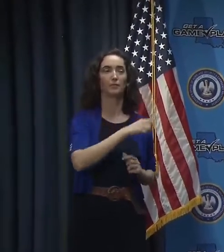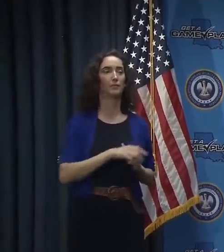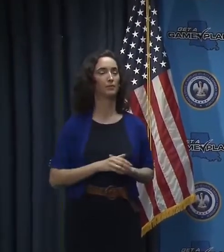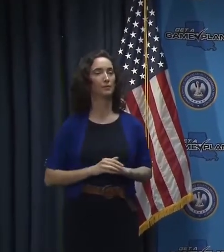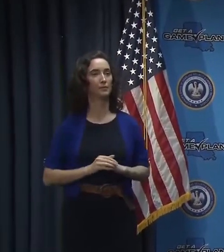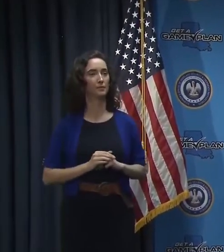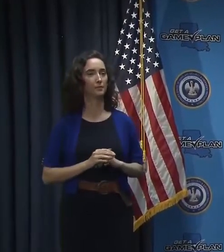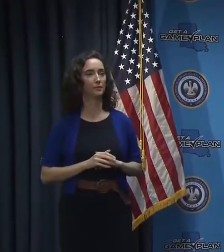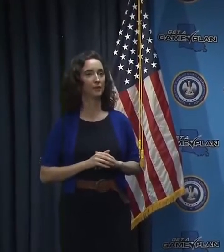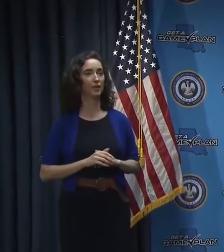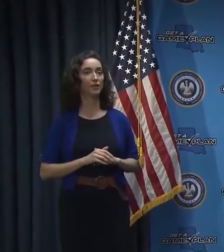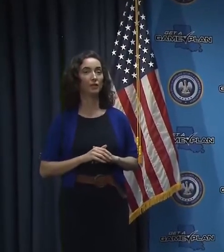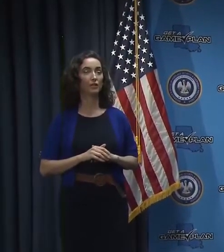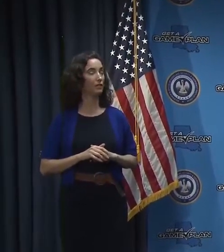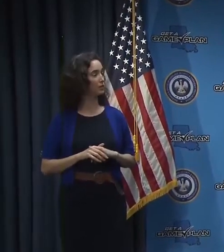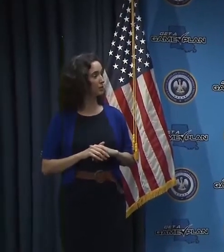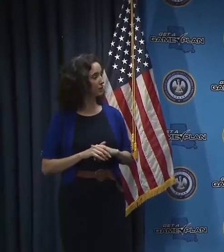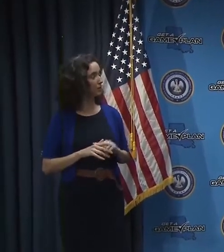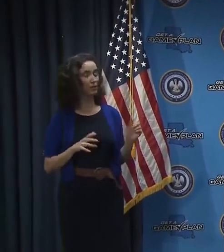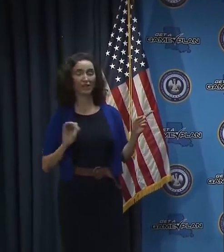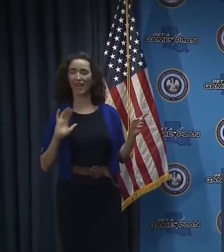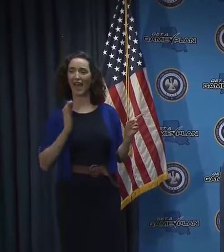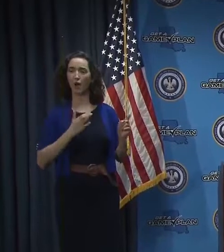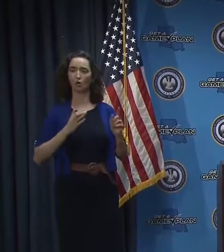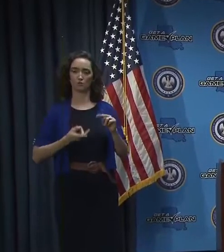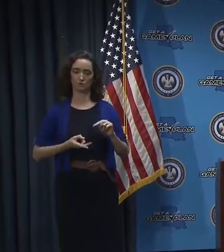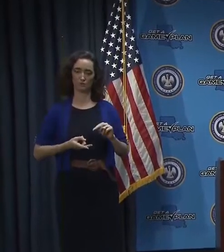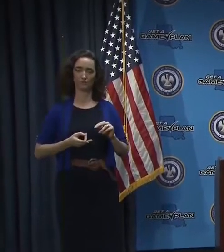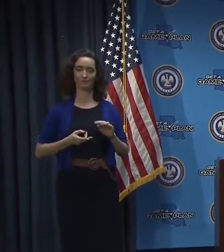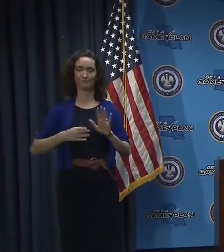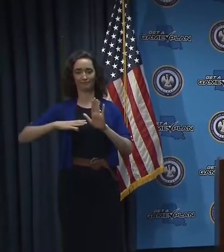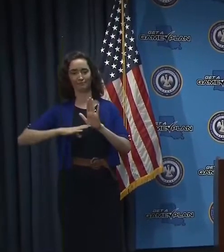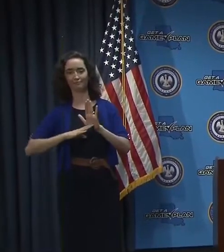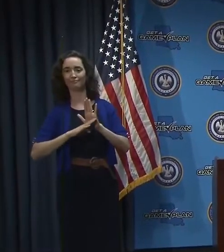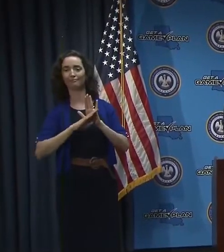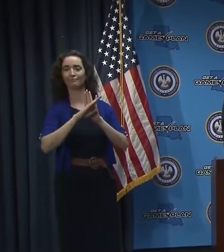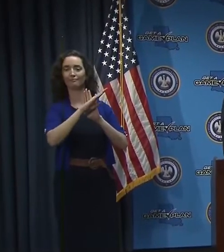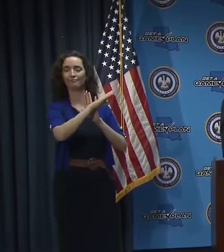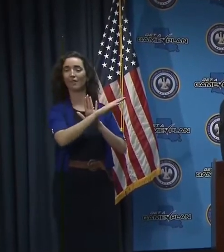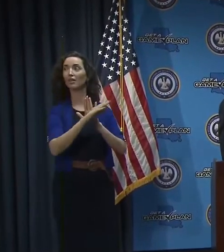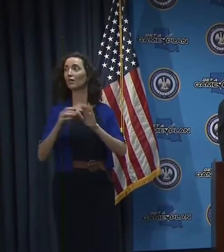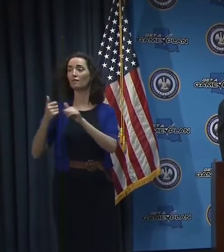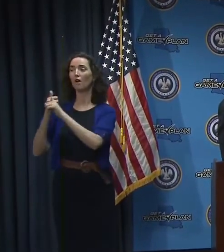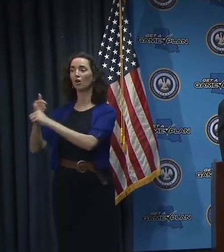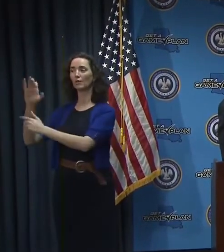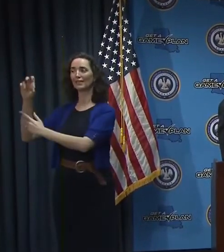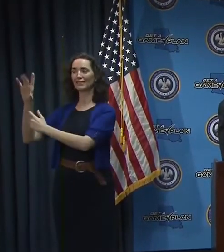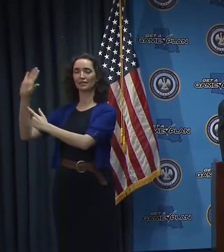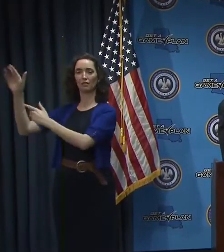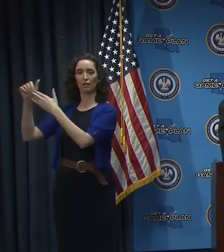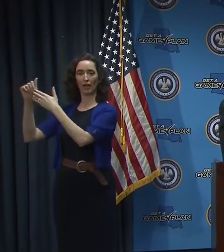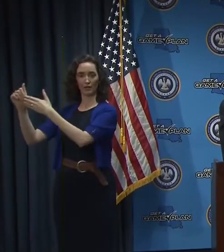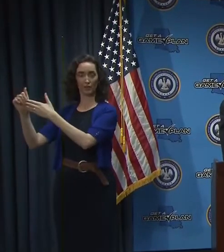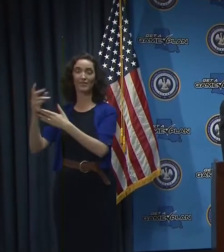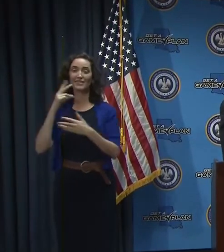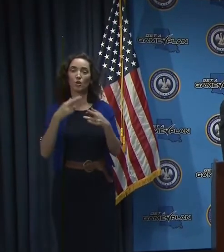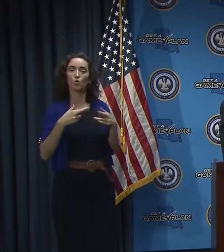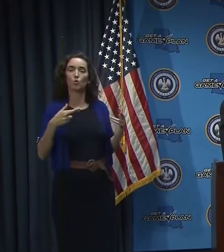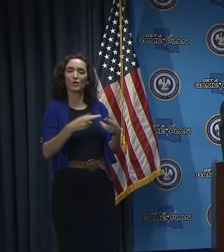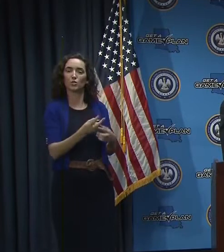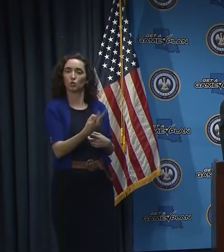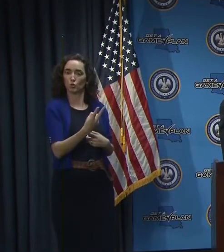curves, which again were constructed using the CDC guidance. What you see is in regions 2, so the